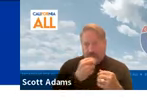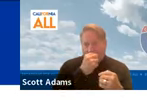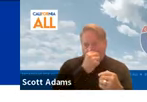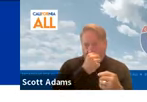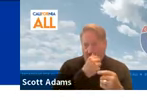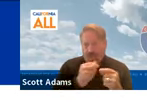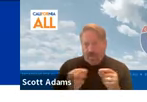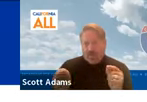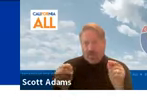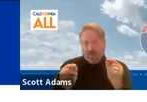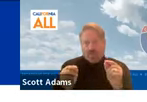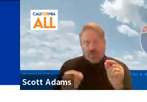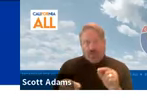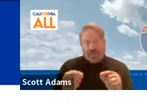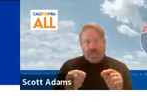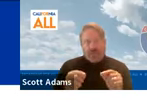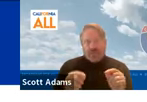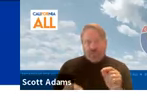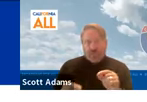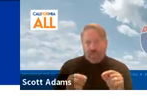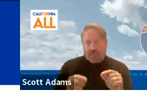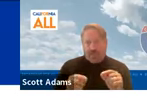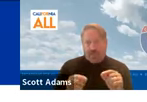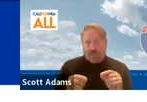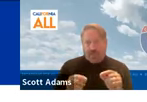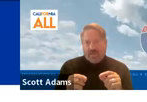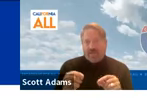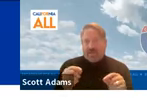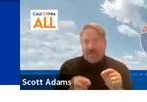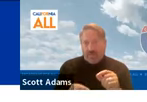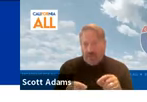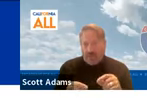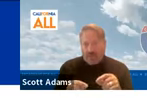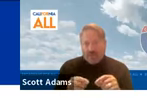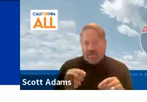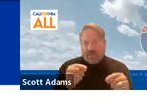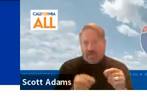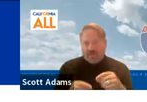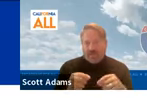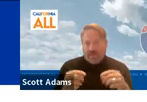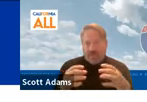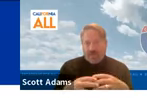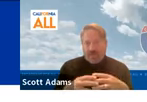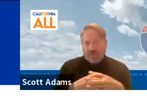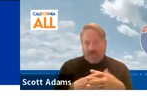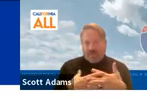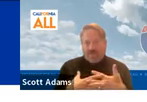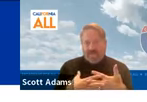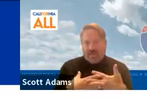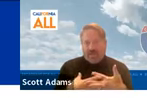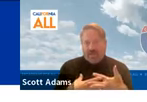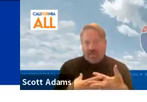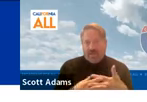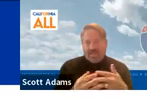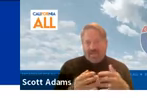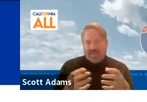support communities. So when we're talking about coordination and collaboration and being able to find people and bring them